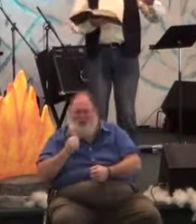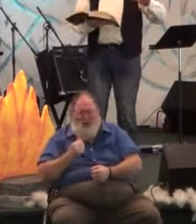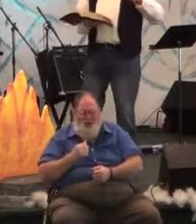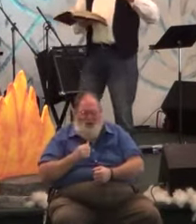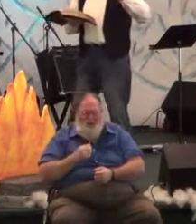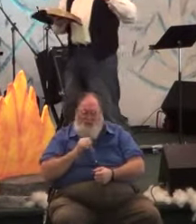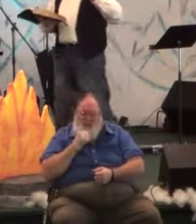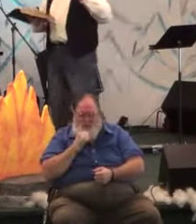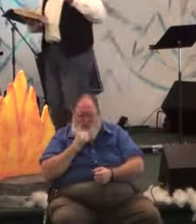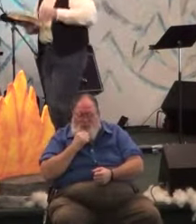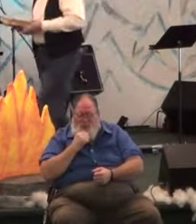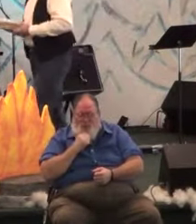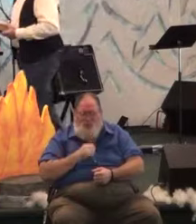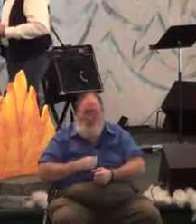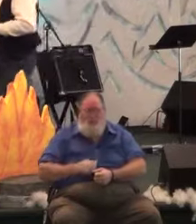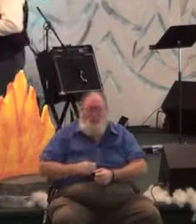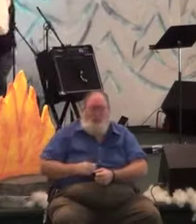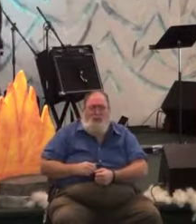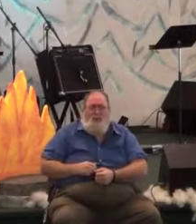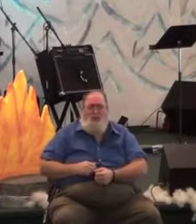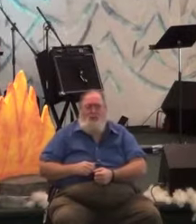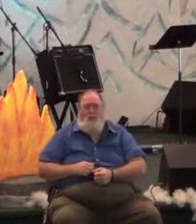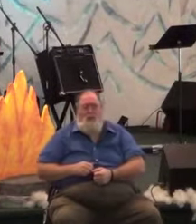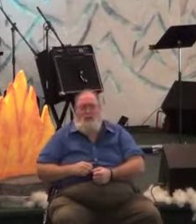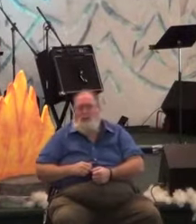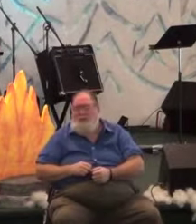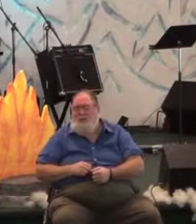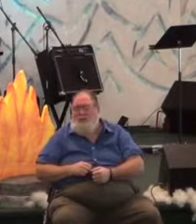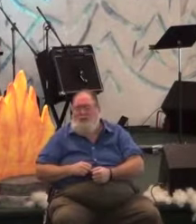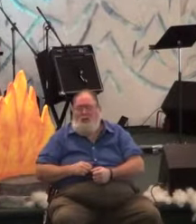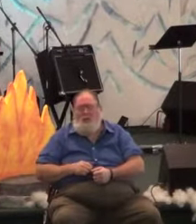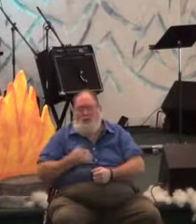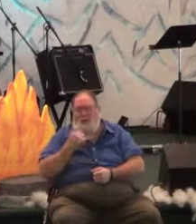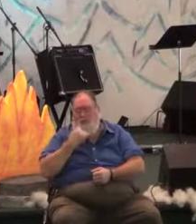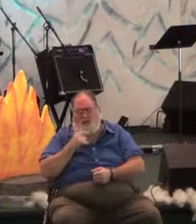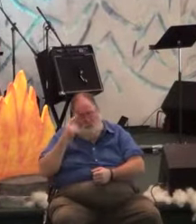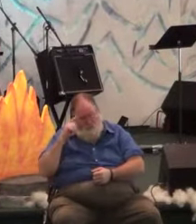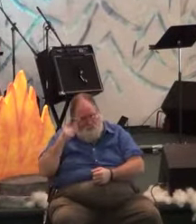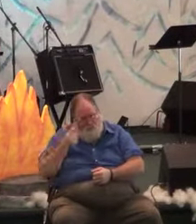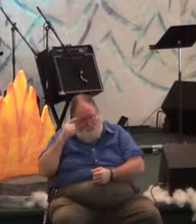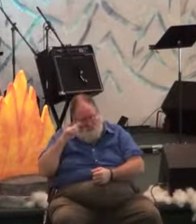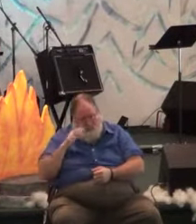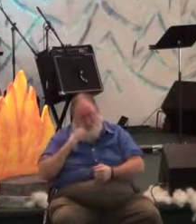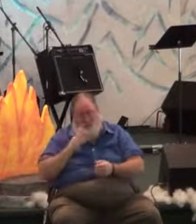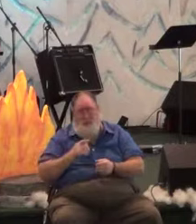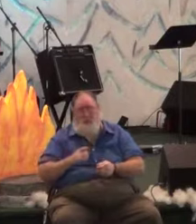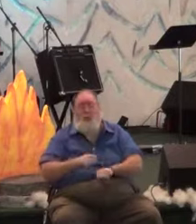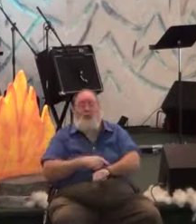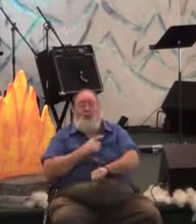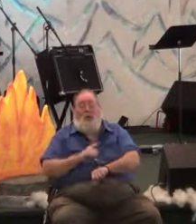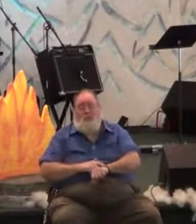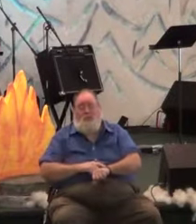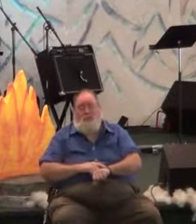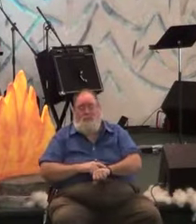and then he's over it. And judgment comes, and we have to keep that as a church. We have to think